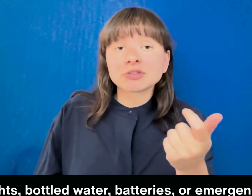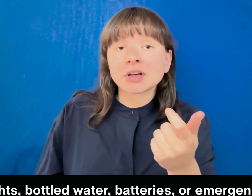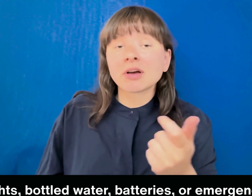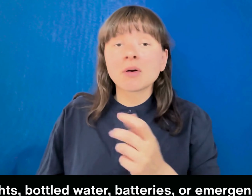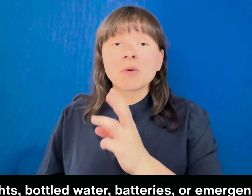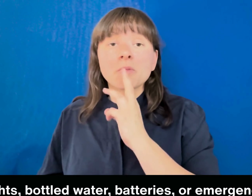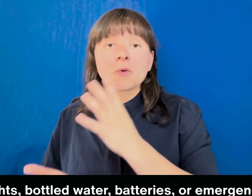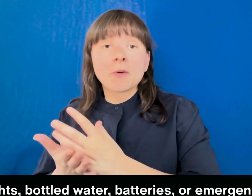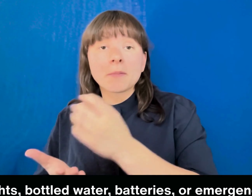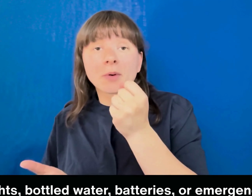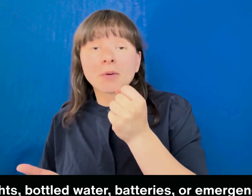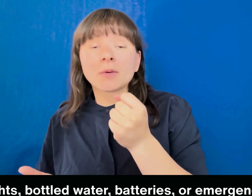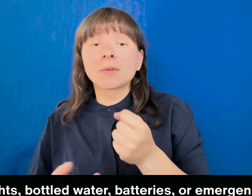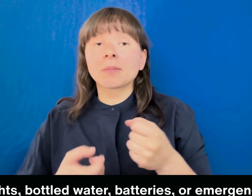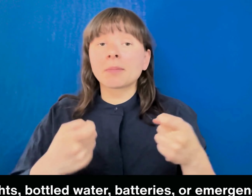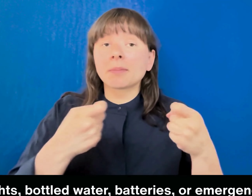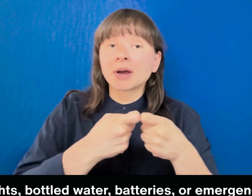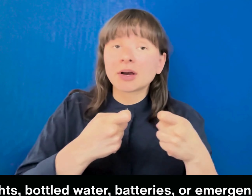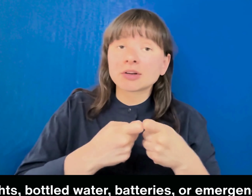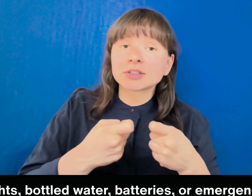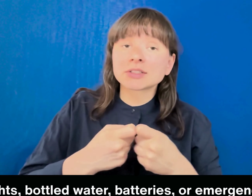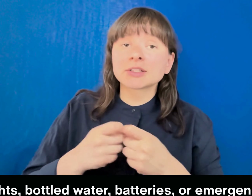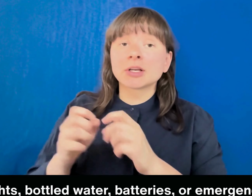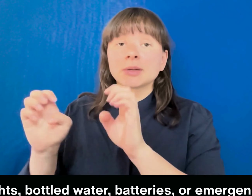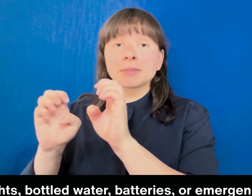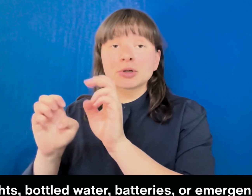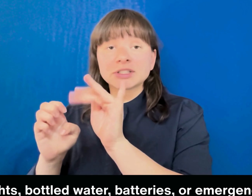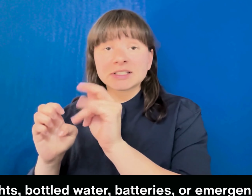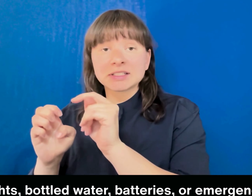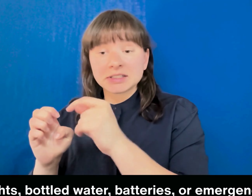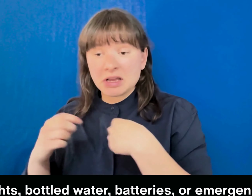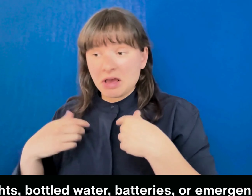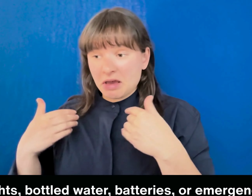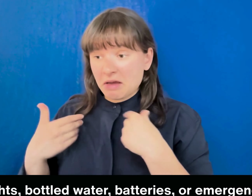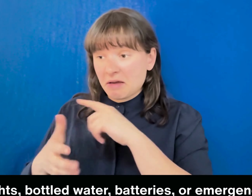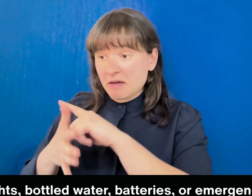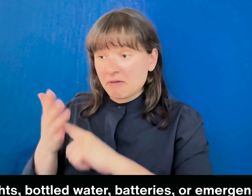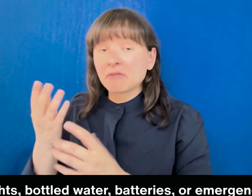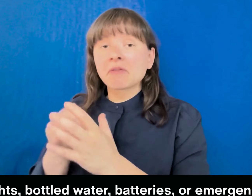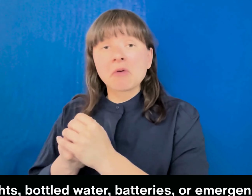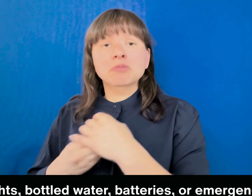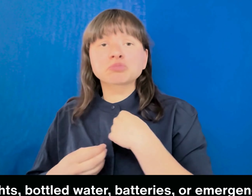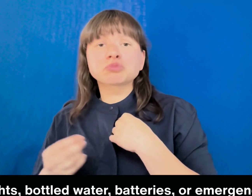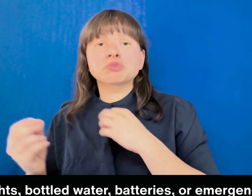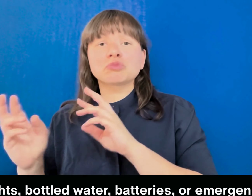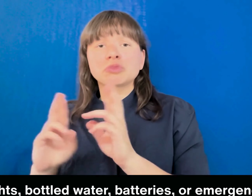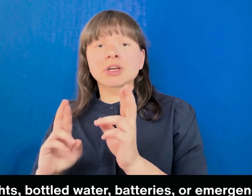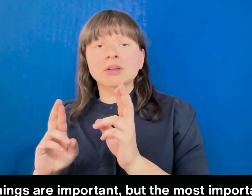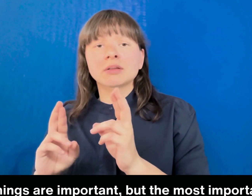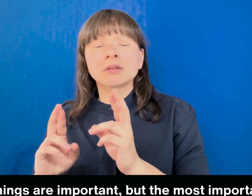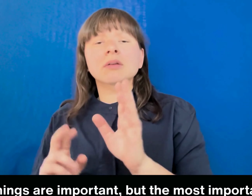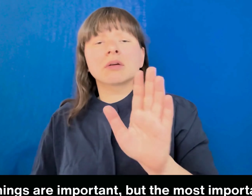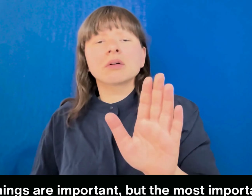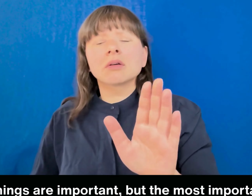Flashlights, bottled water, batteries, or emergency kits. Those things